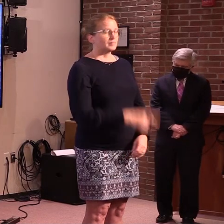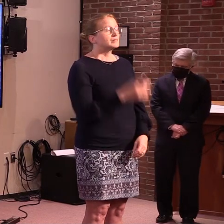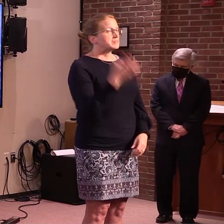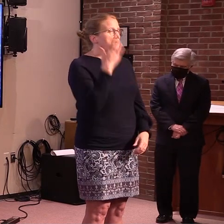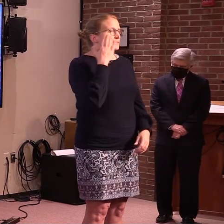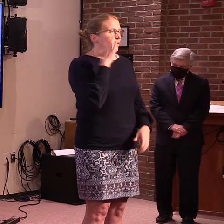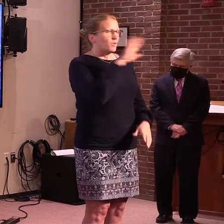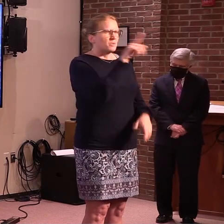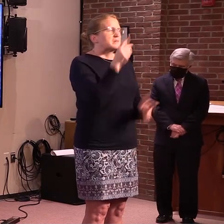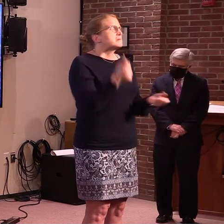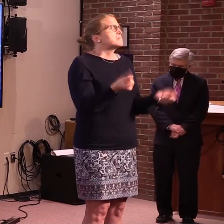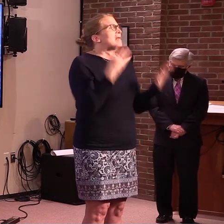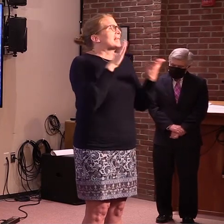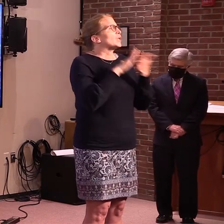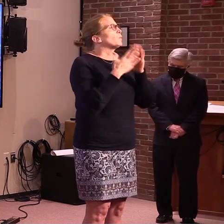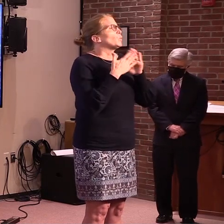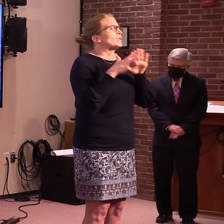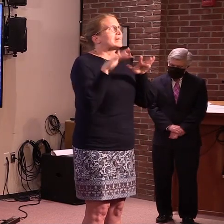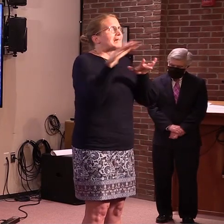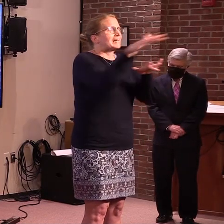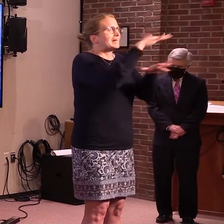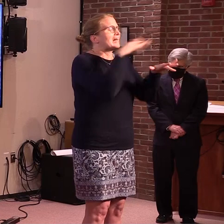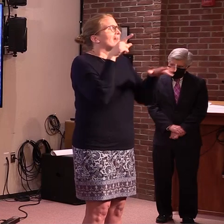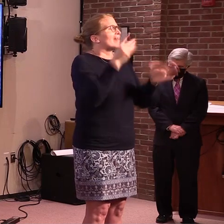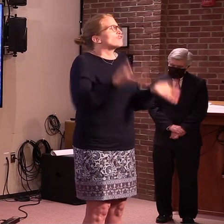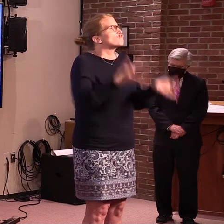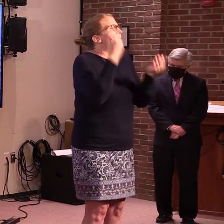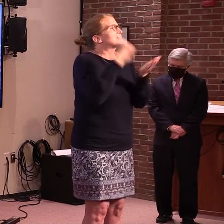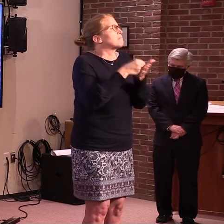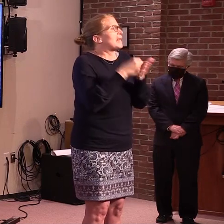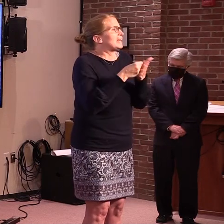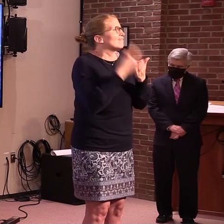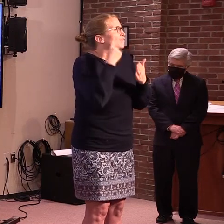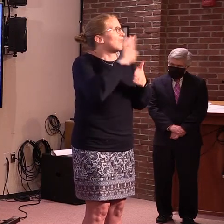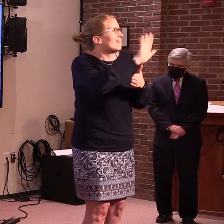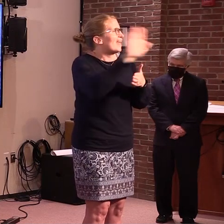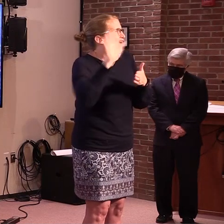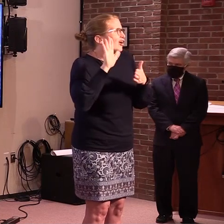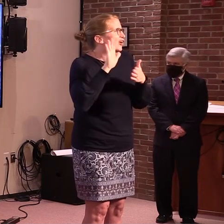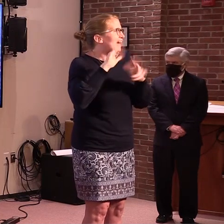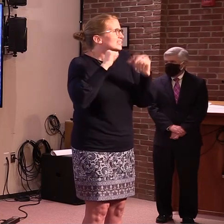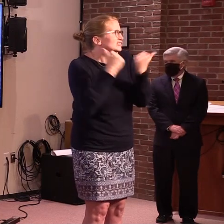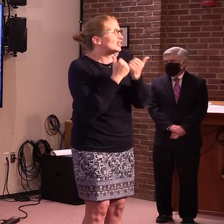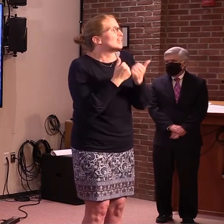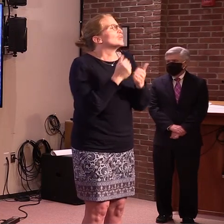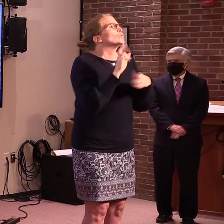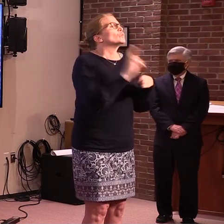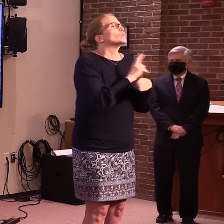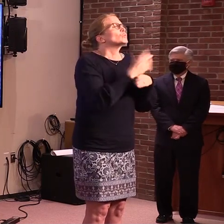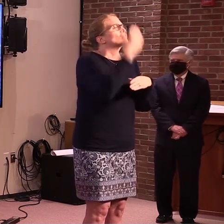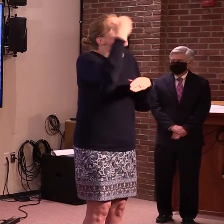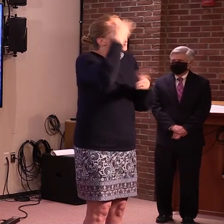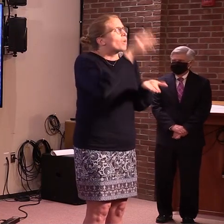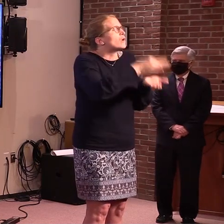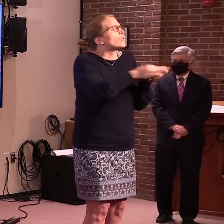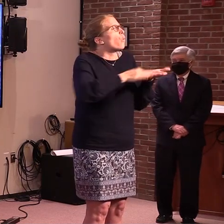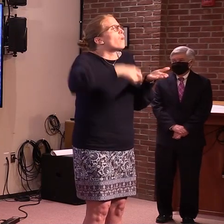for their work by means of coin drops. Has the state issued any guidance on